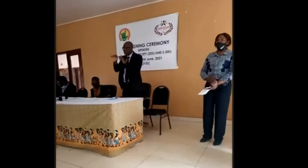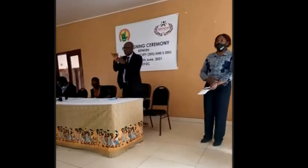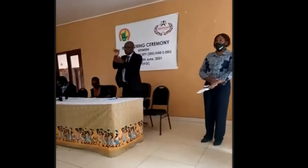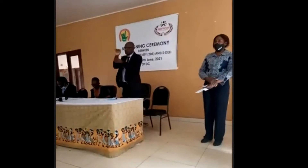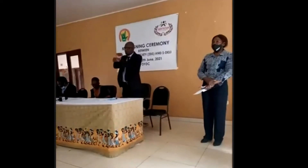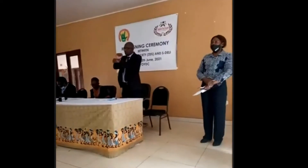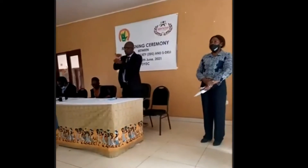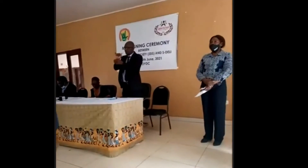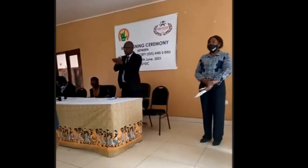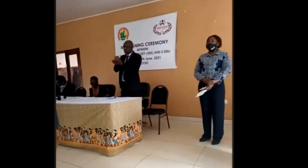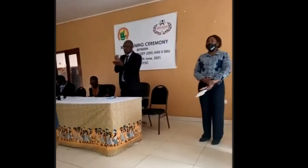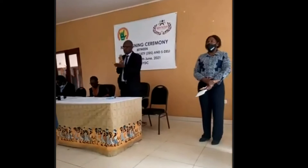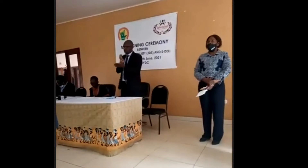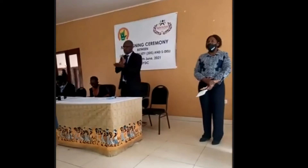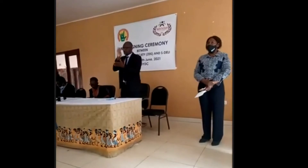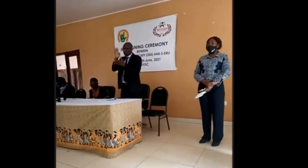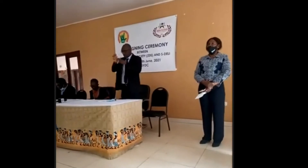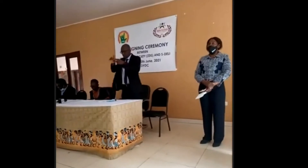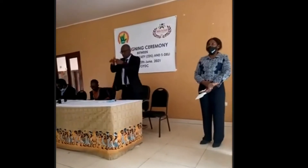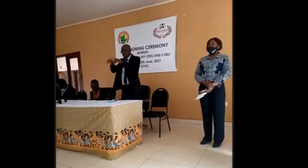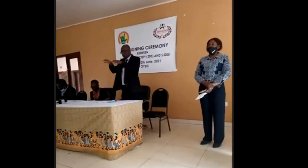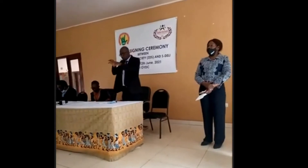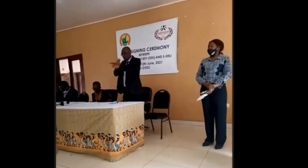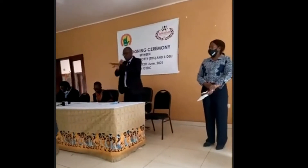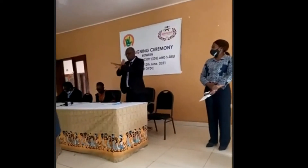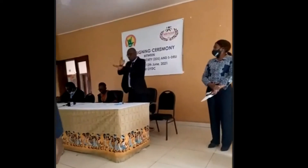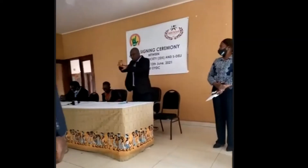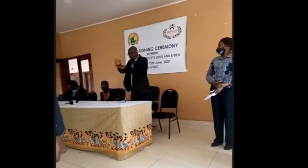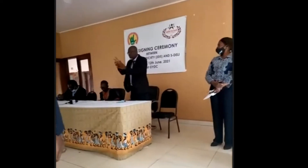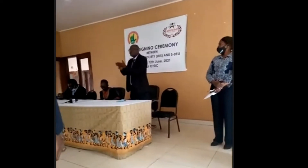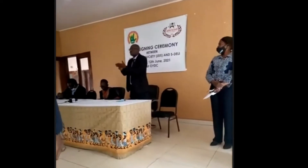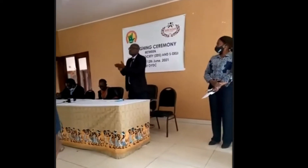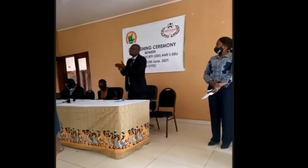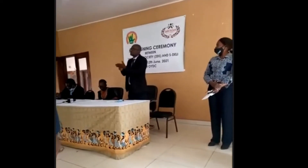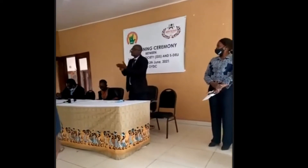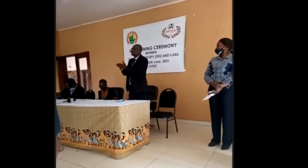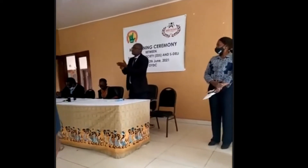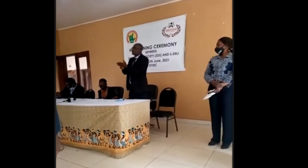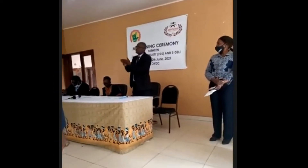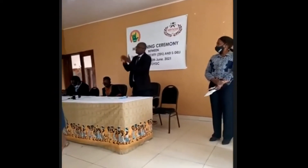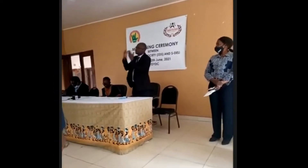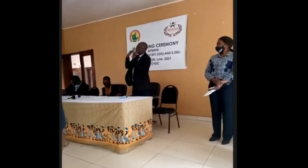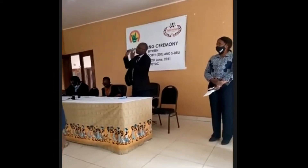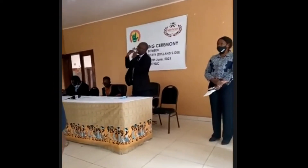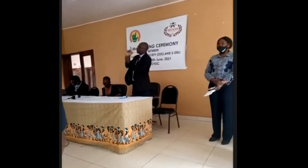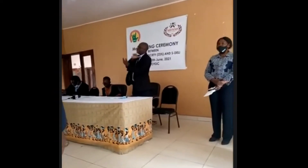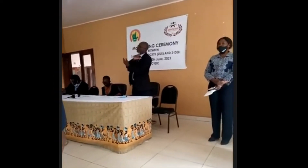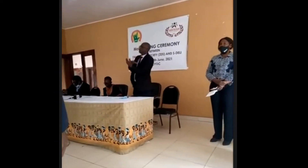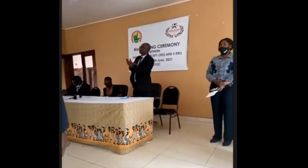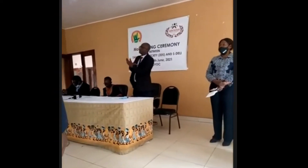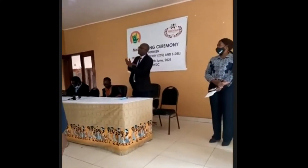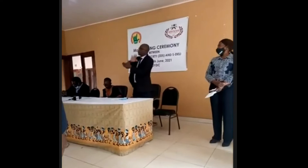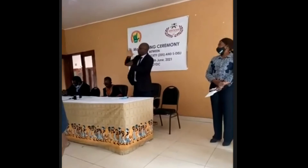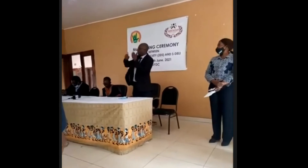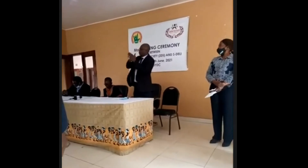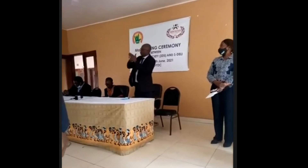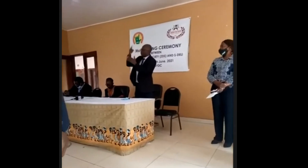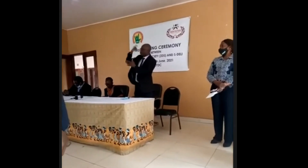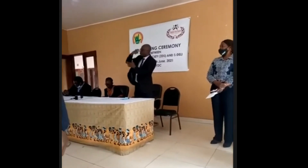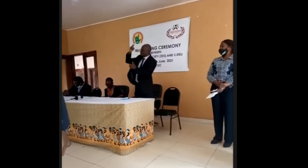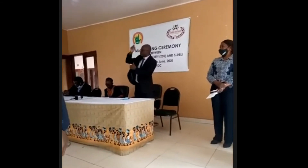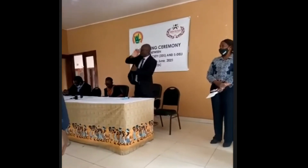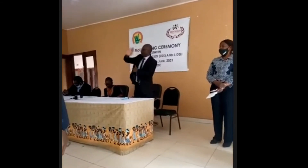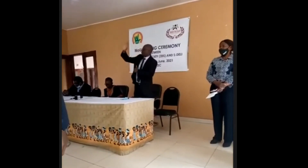SK. We want you to bless this occasion and our program to go smoothly.